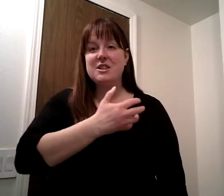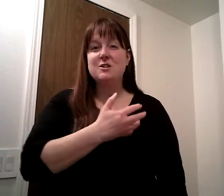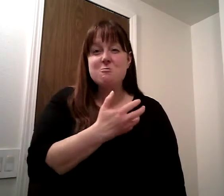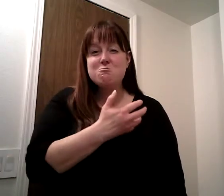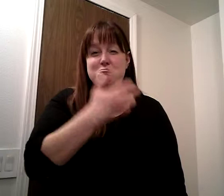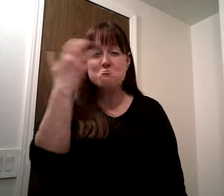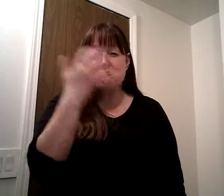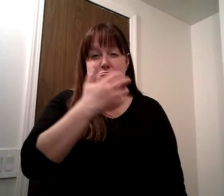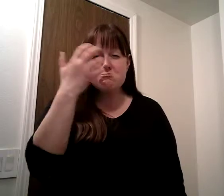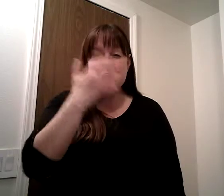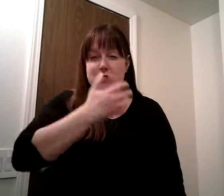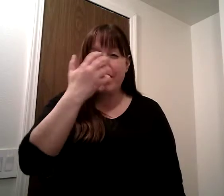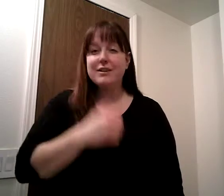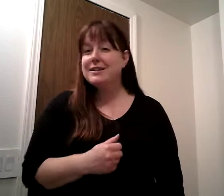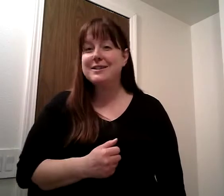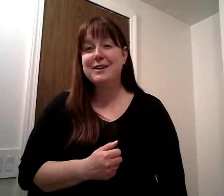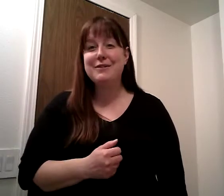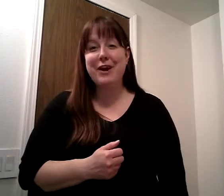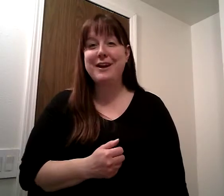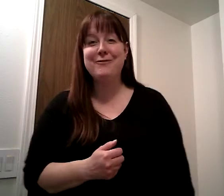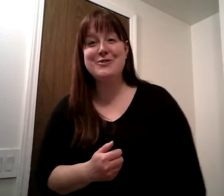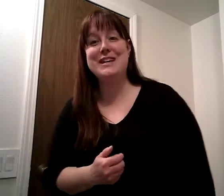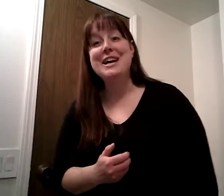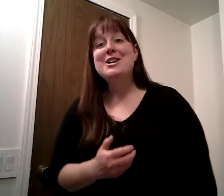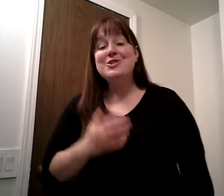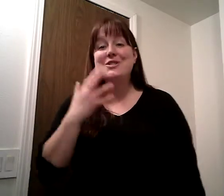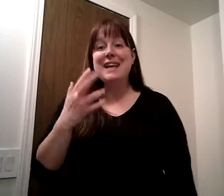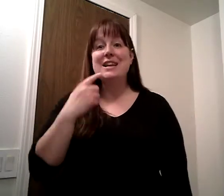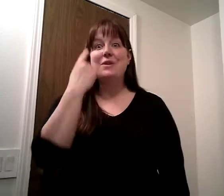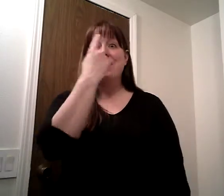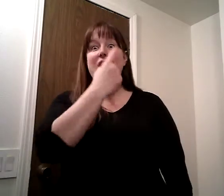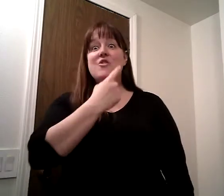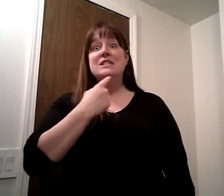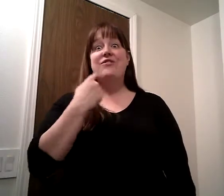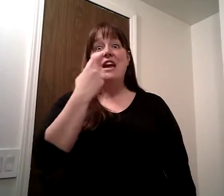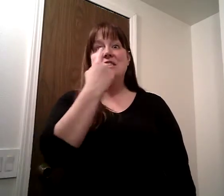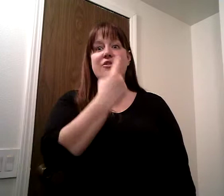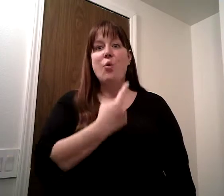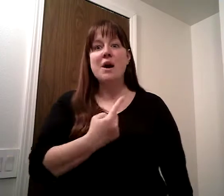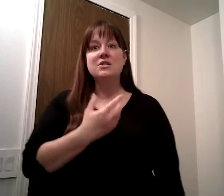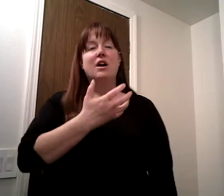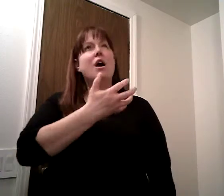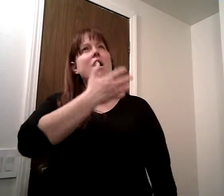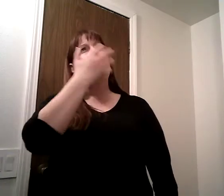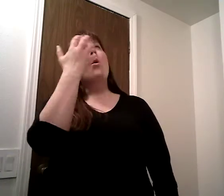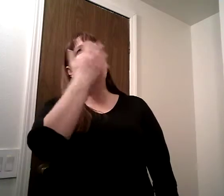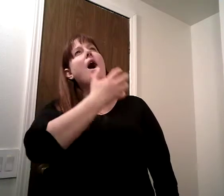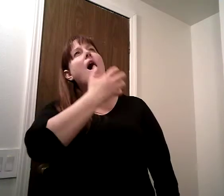this, okay? Because it's going to be very confusing. So sign it with this face of wonder. Wow,